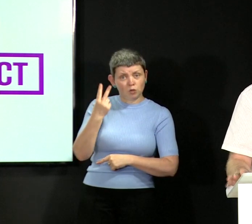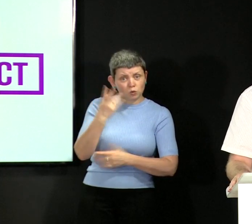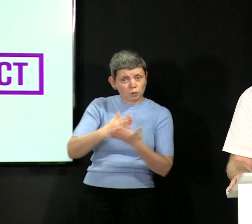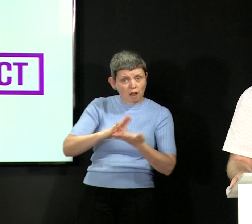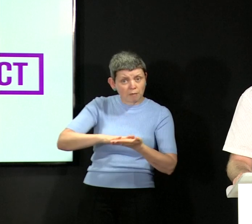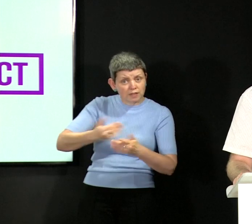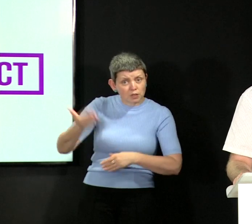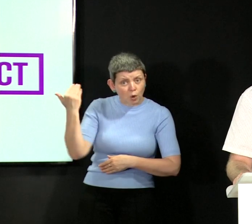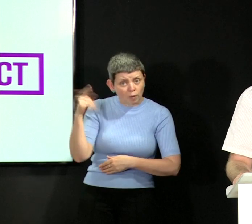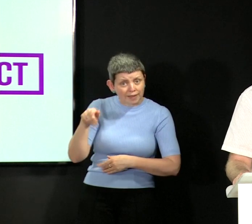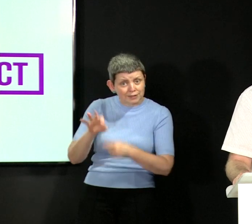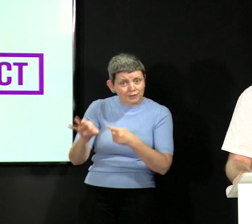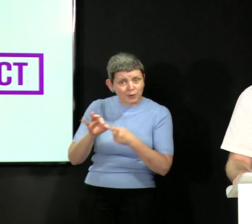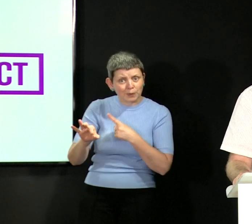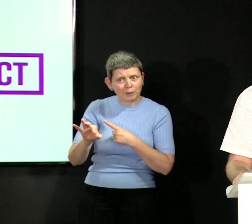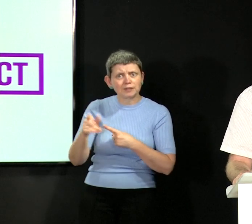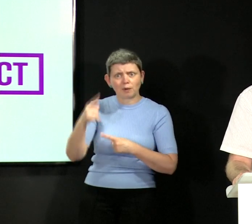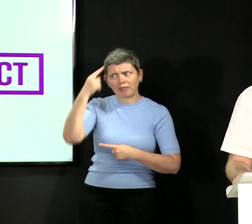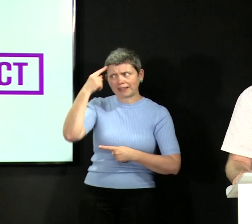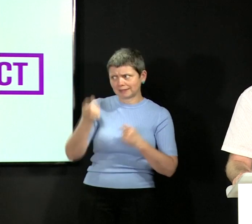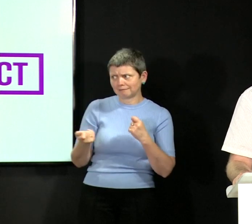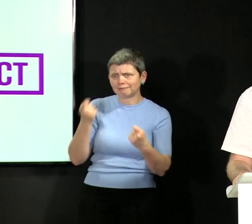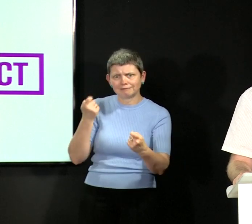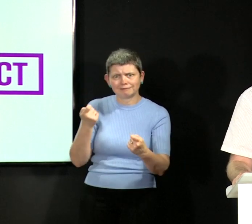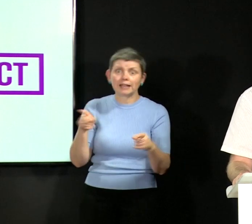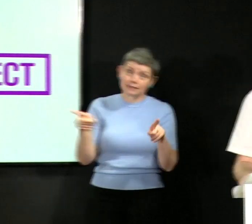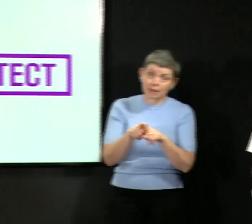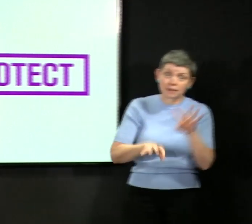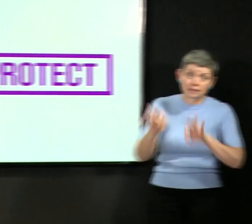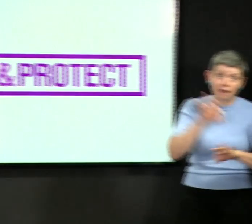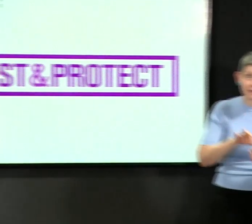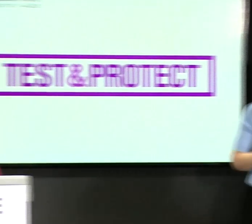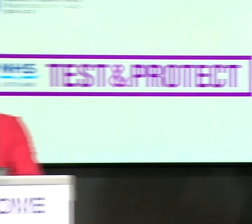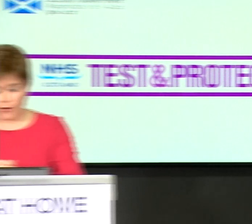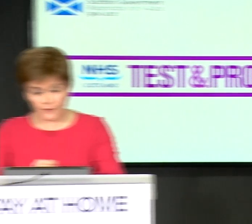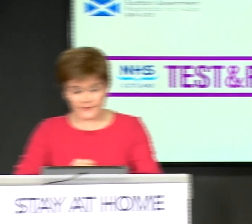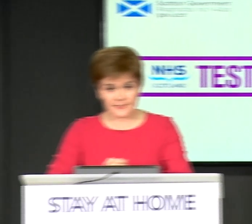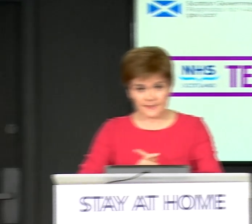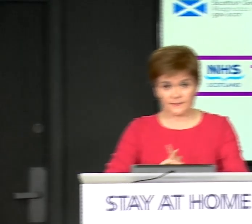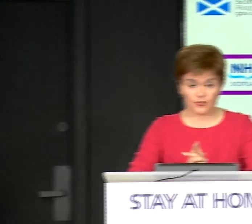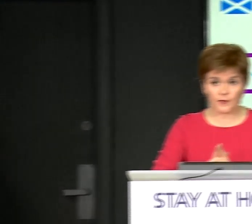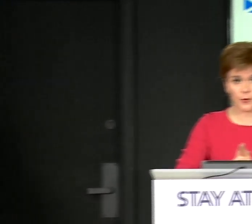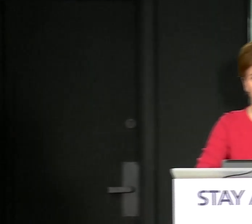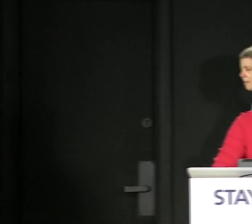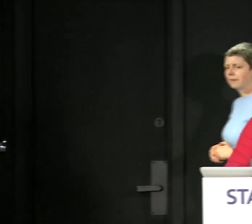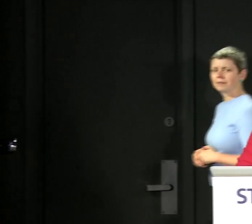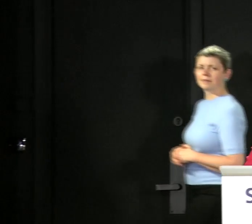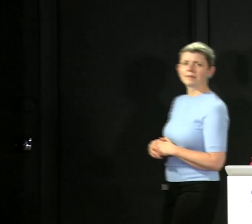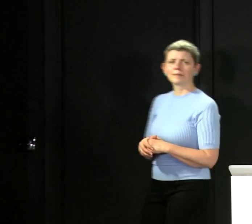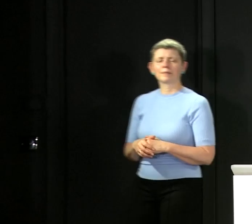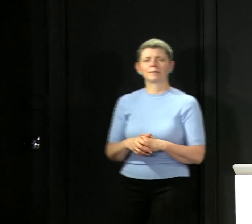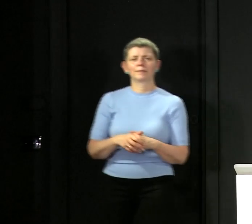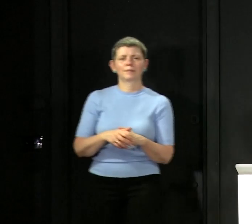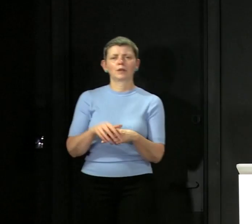2.5 months ago. So things have moved on considerably, including the science. There are obviously that two other points I would make. One